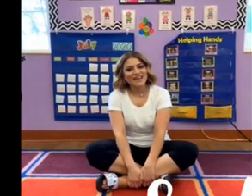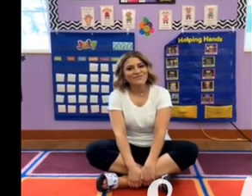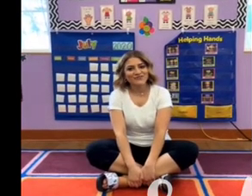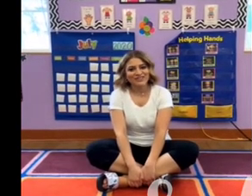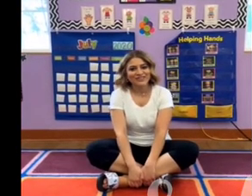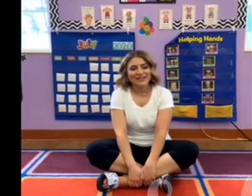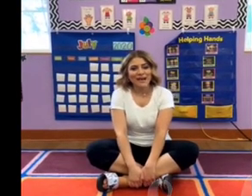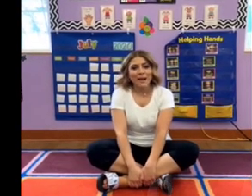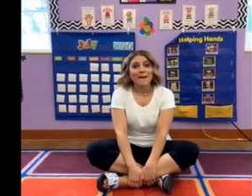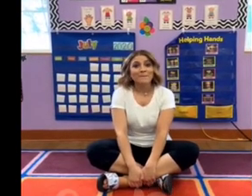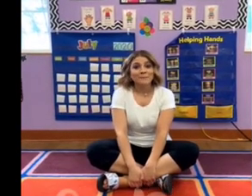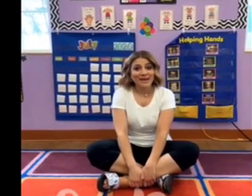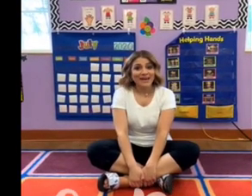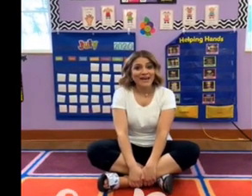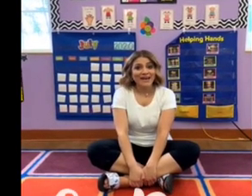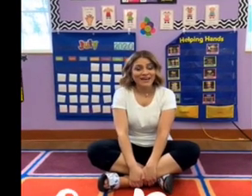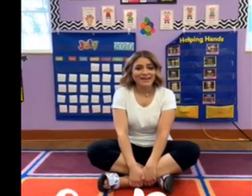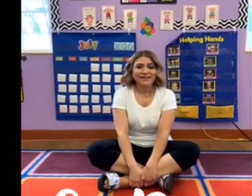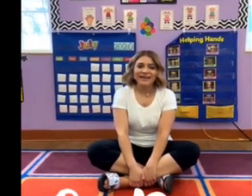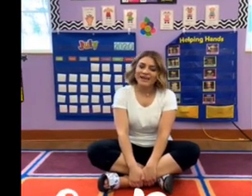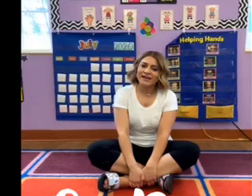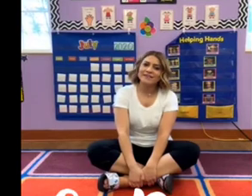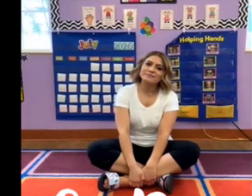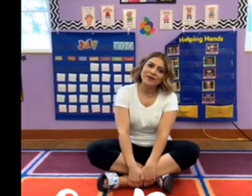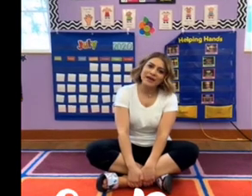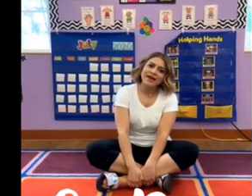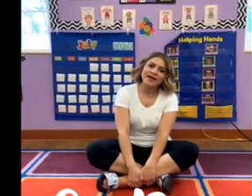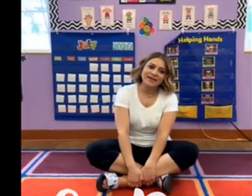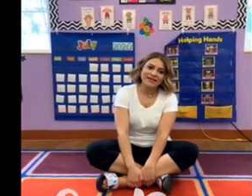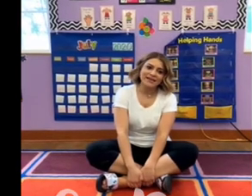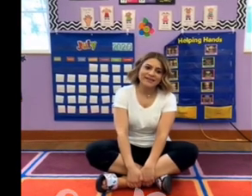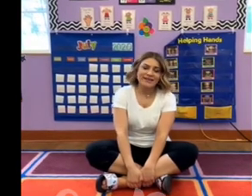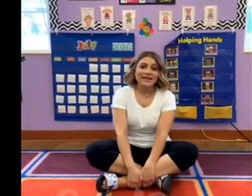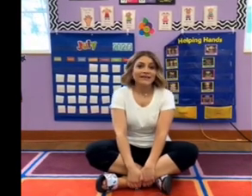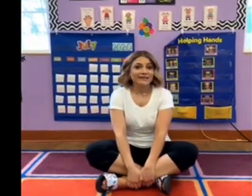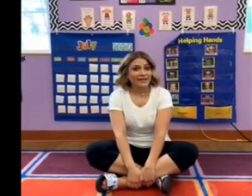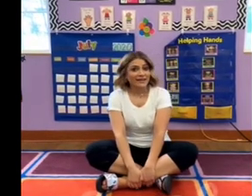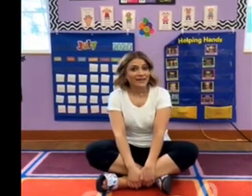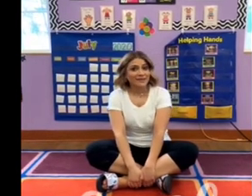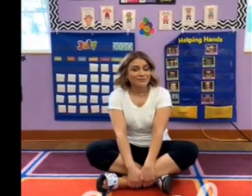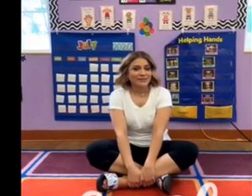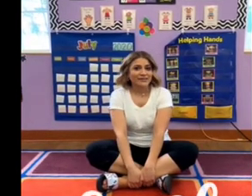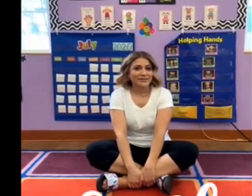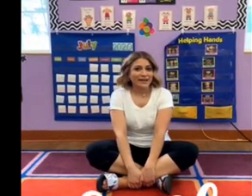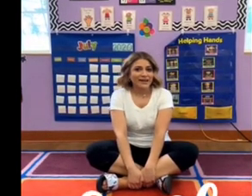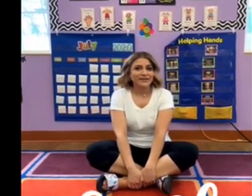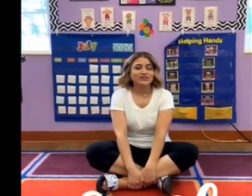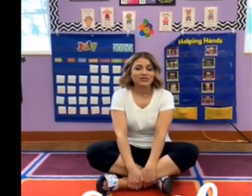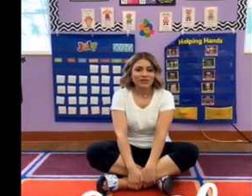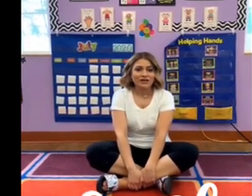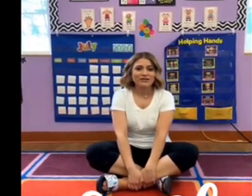Avery, Ben and Bennett, Cammy and